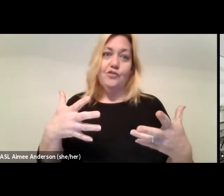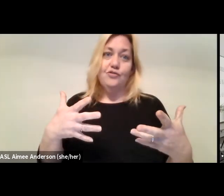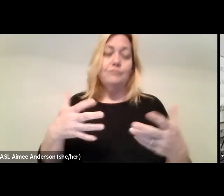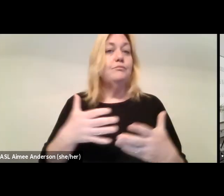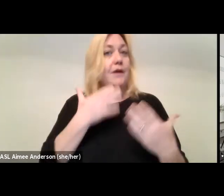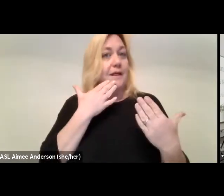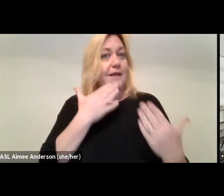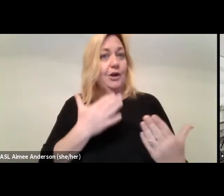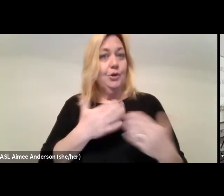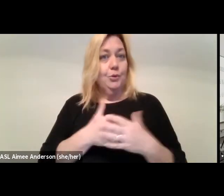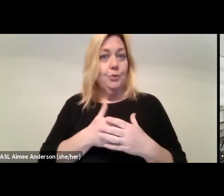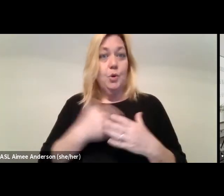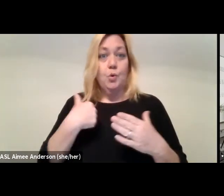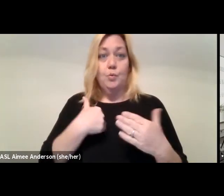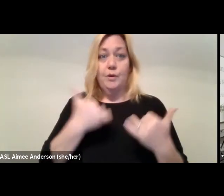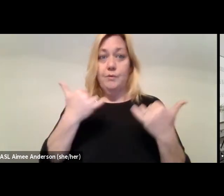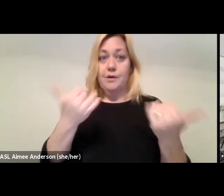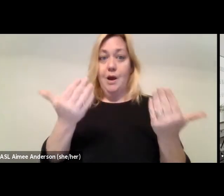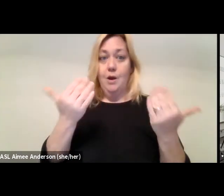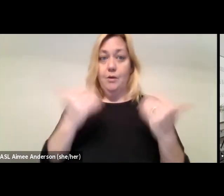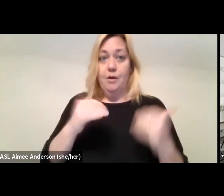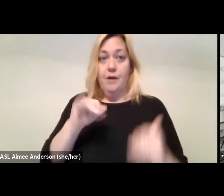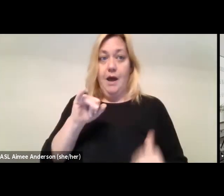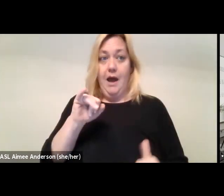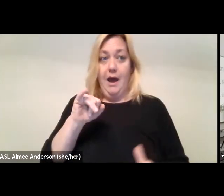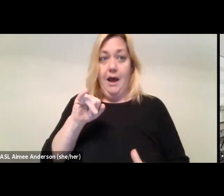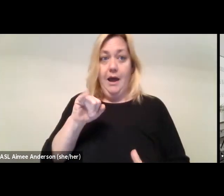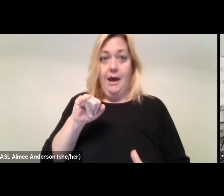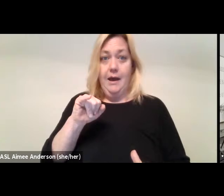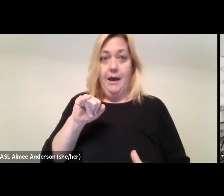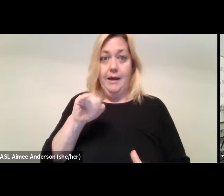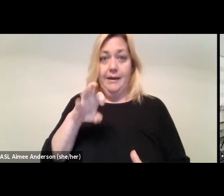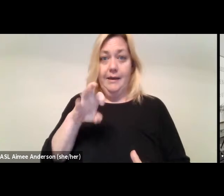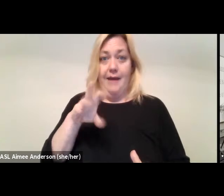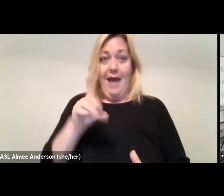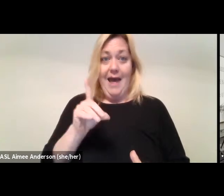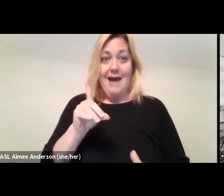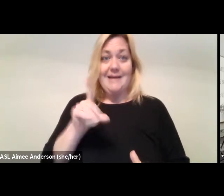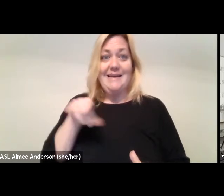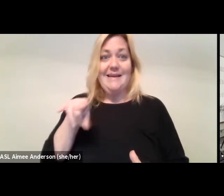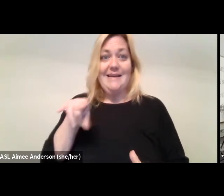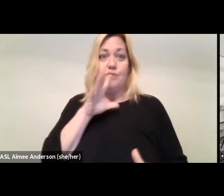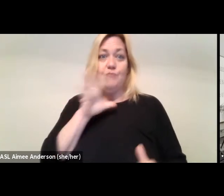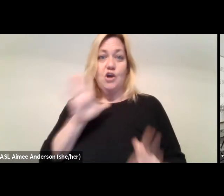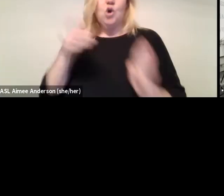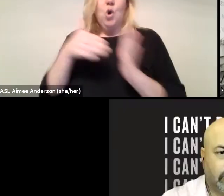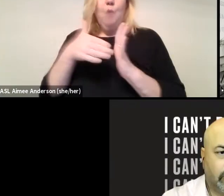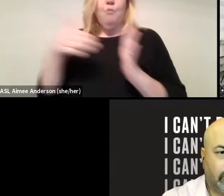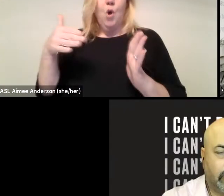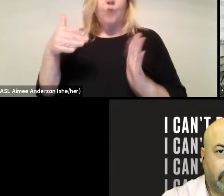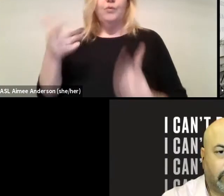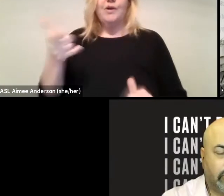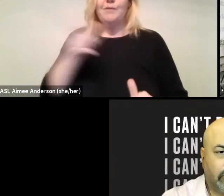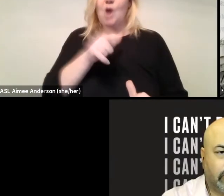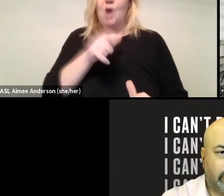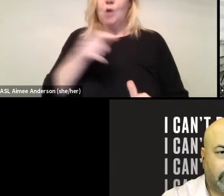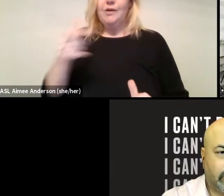you. We will now go to Ayad, the speaker opposed to the adoption, and we'll be alternating speakers.